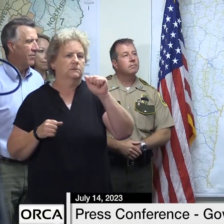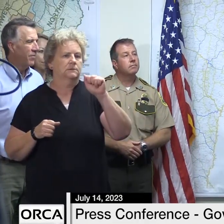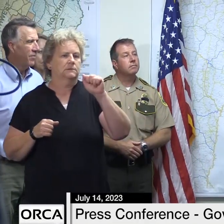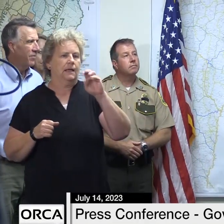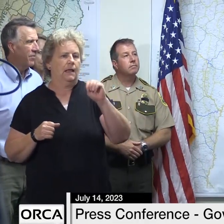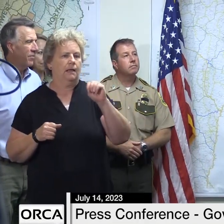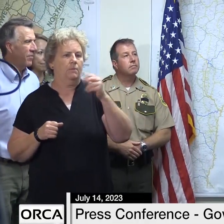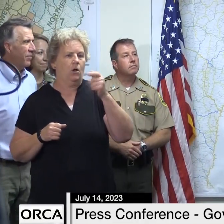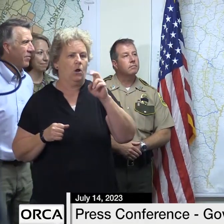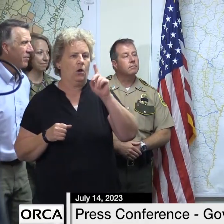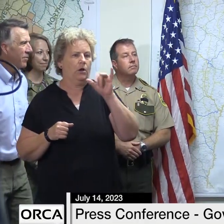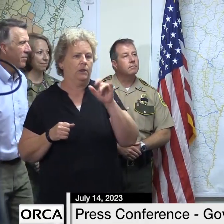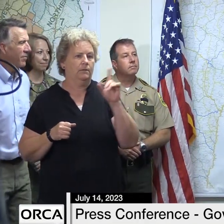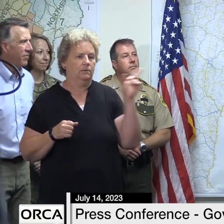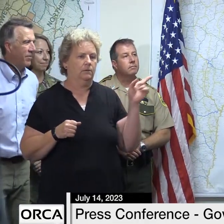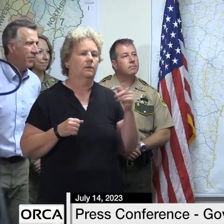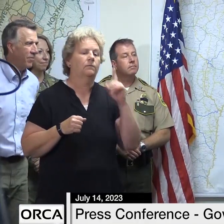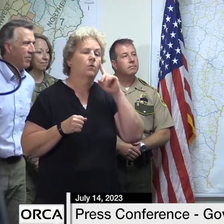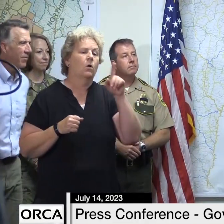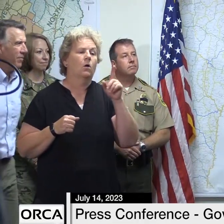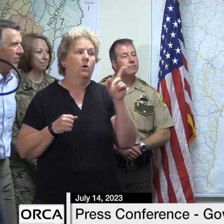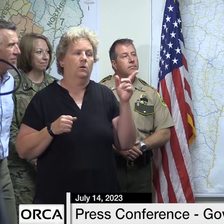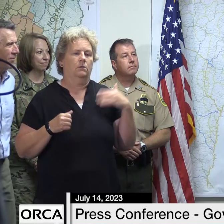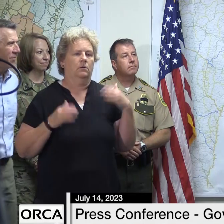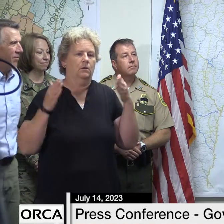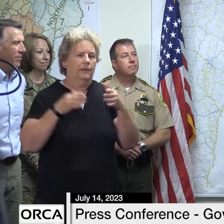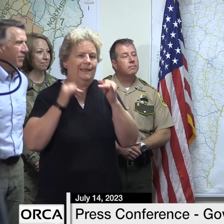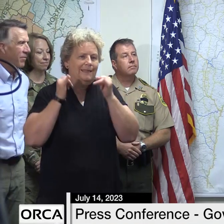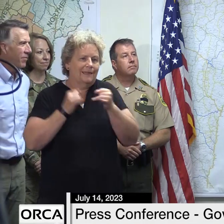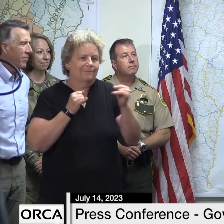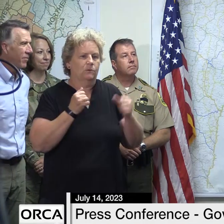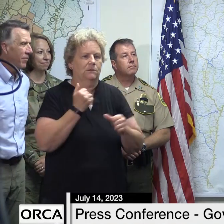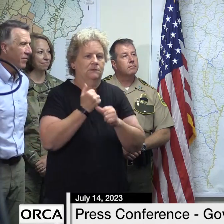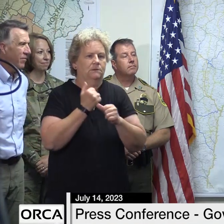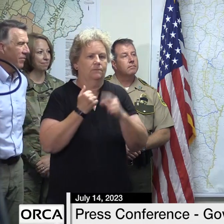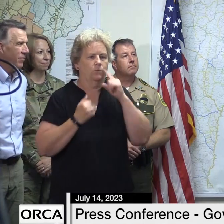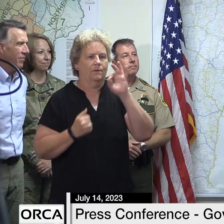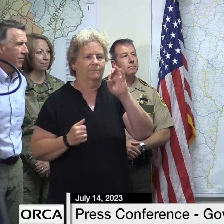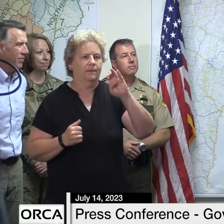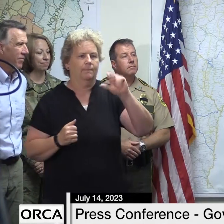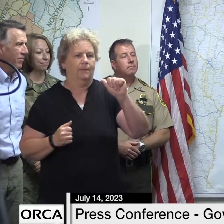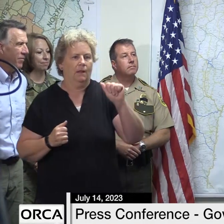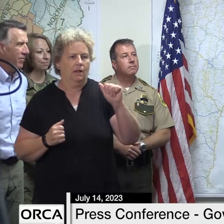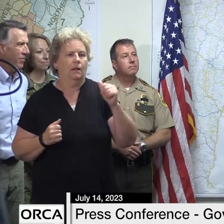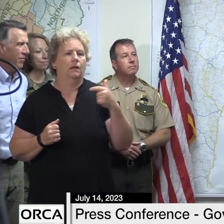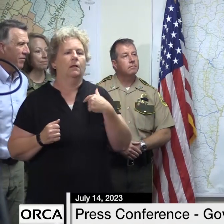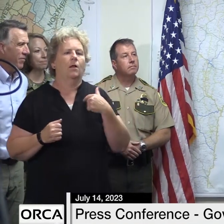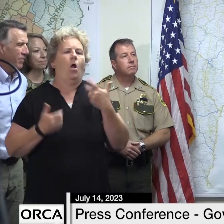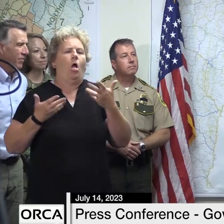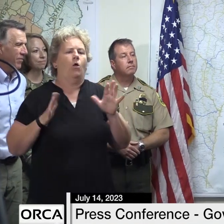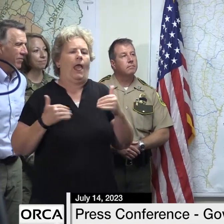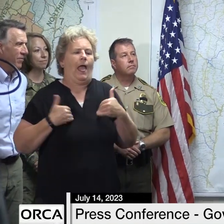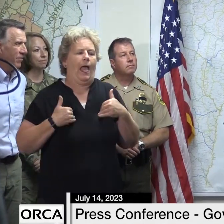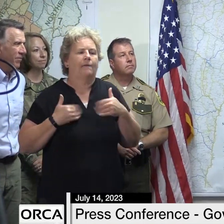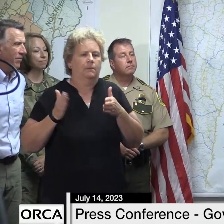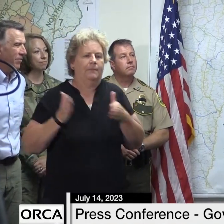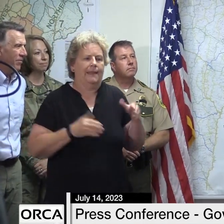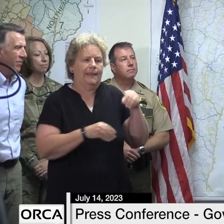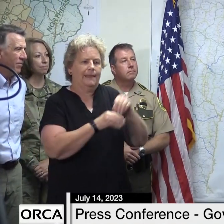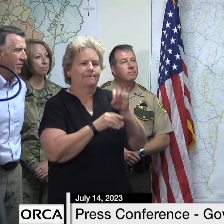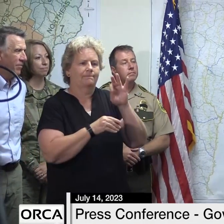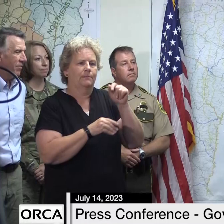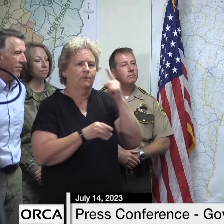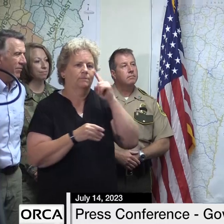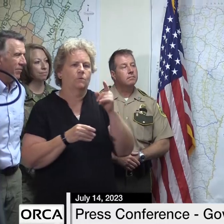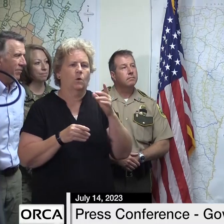side. Yes, there is the approval for disaster unemployment assistance, which is a grant from FEMA to